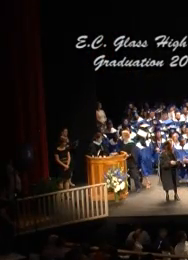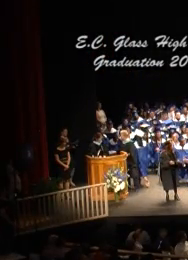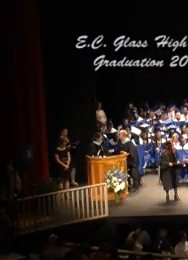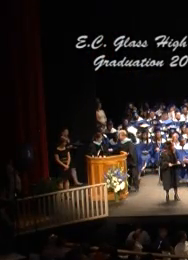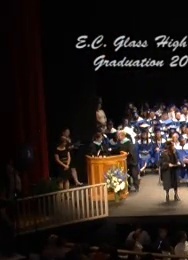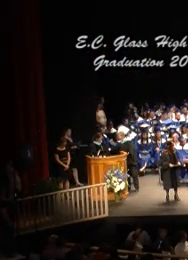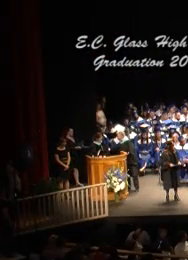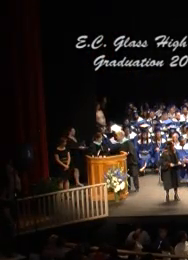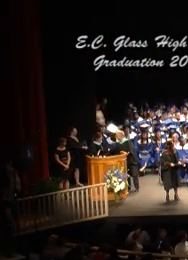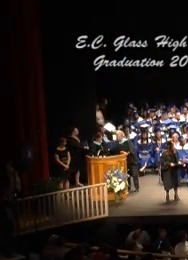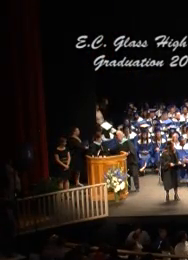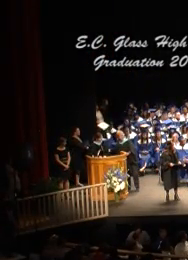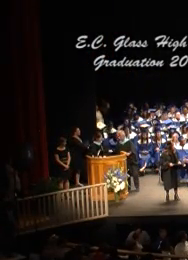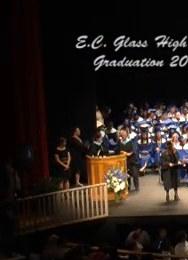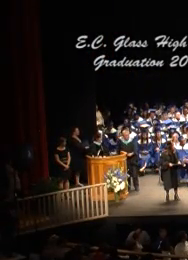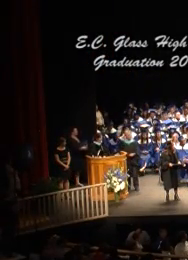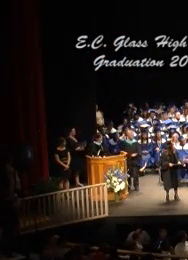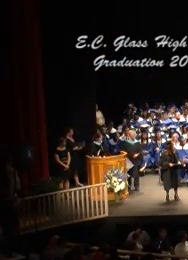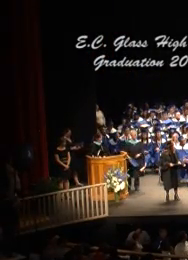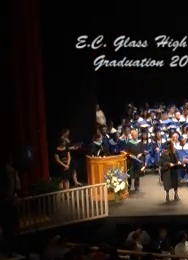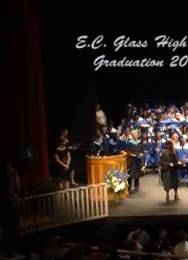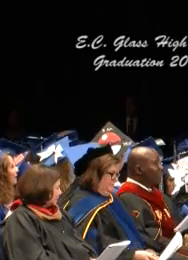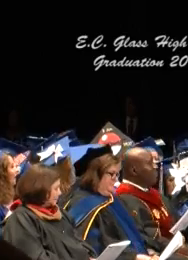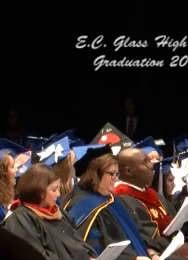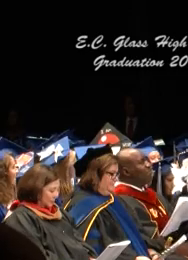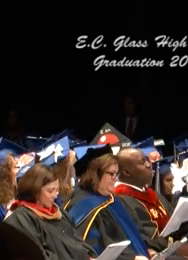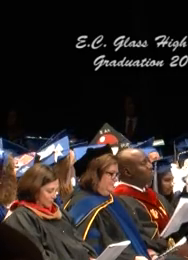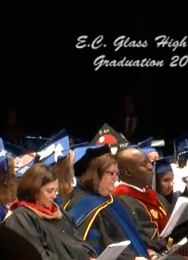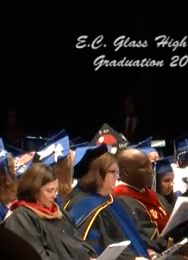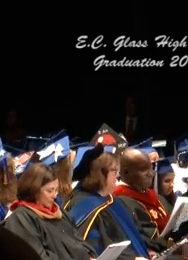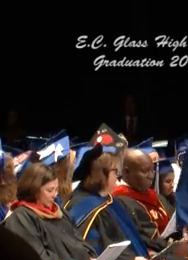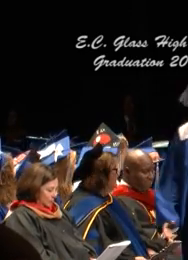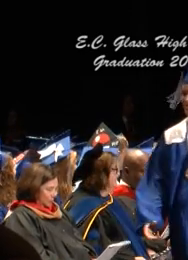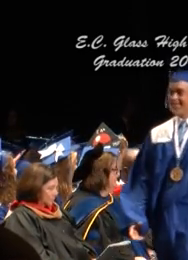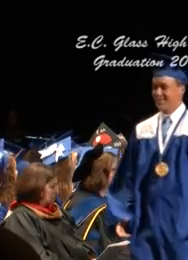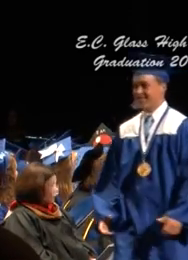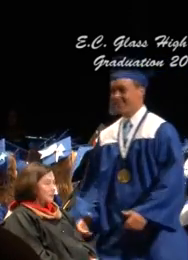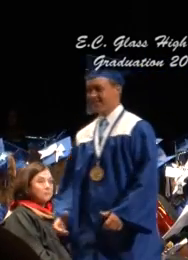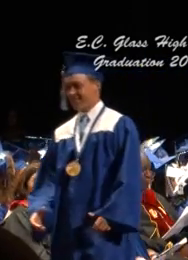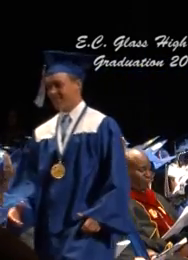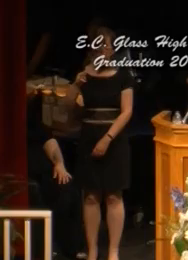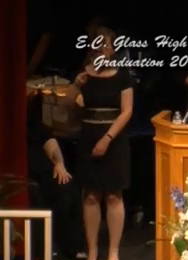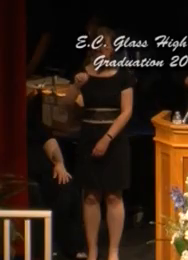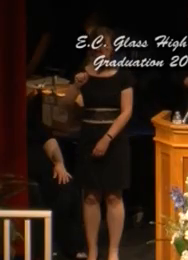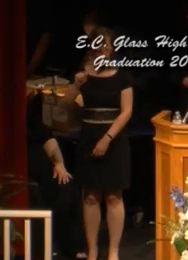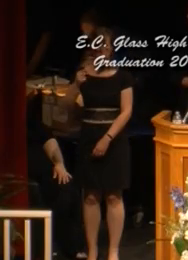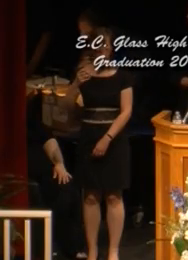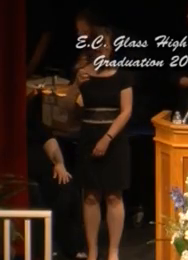Elizabeth Ann Matthews.